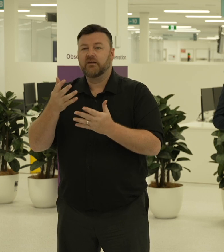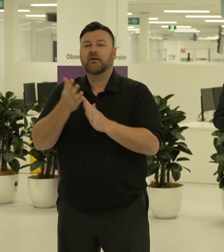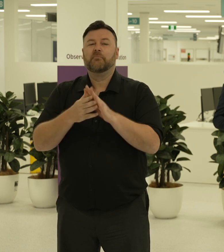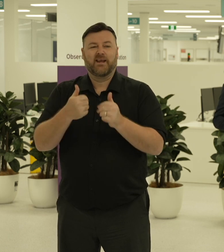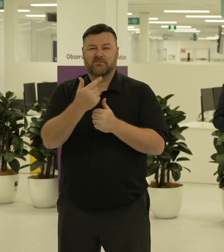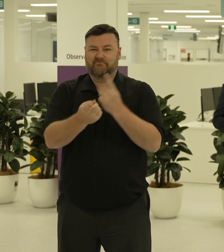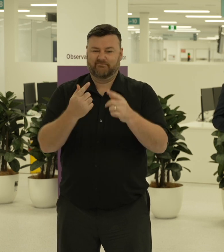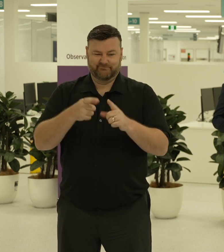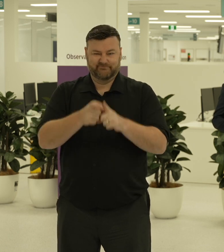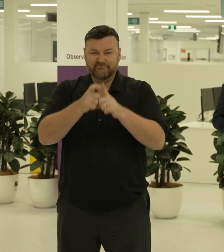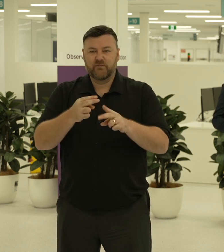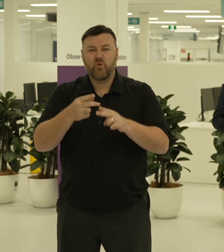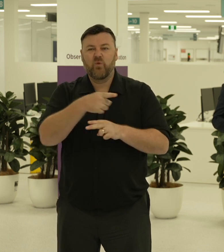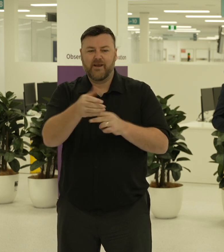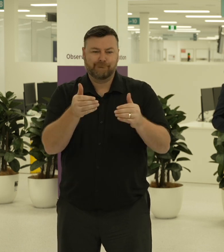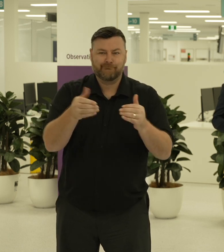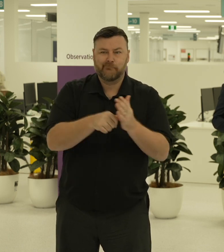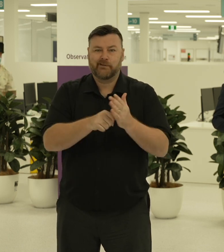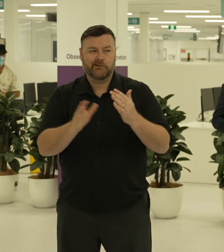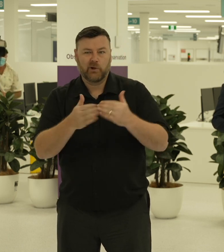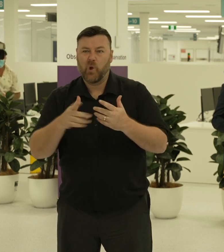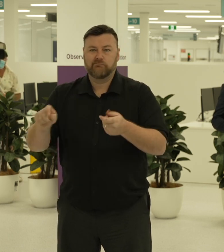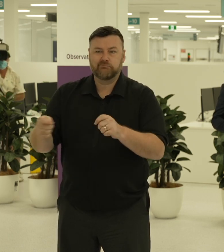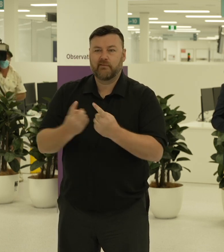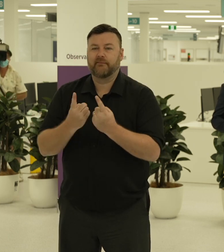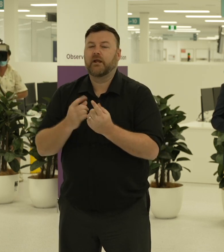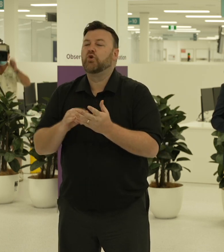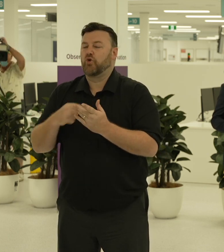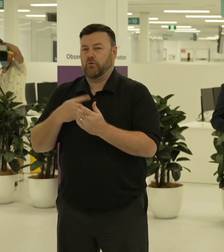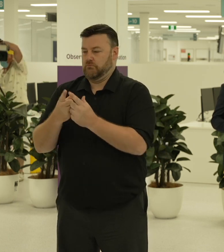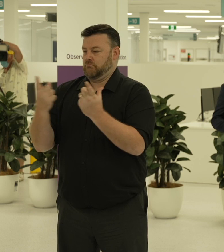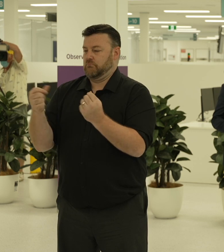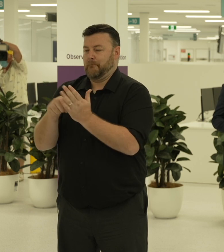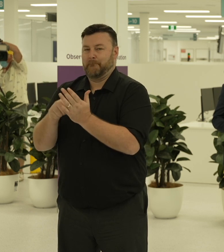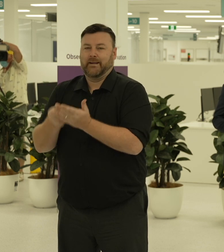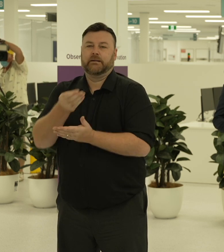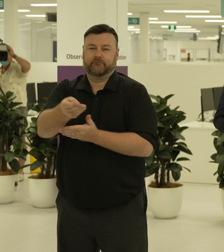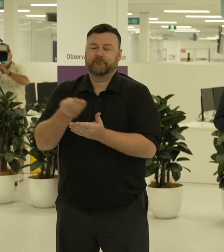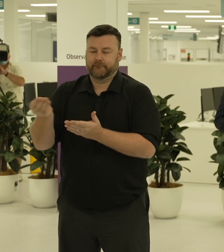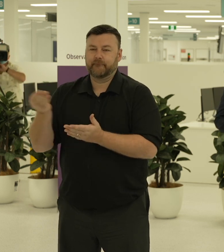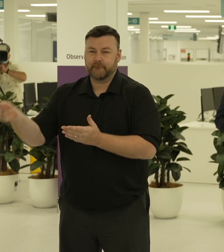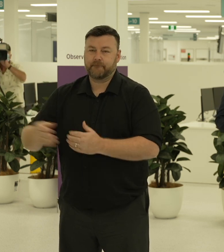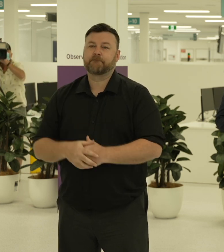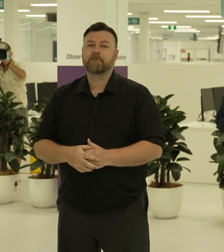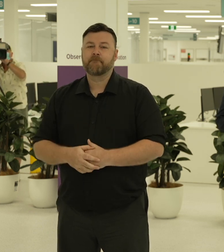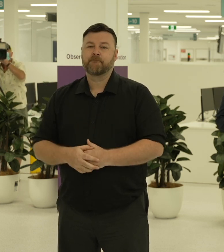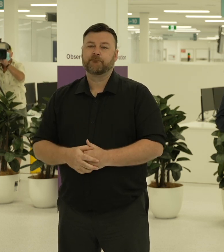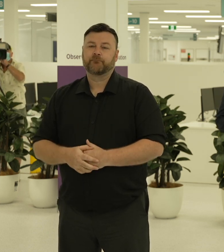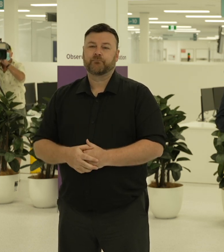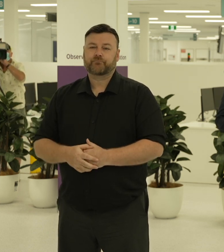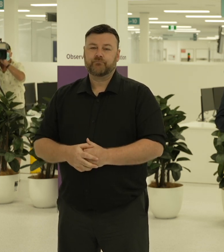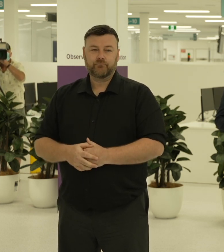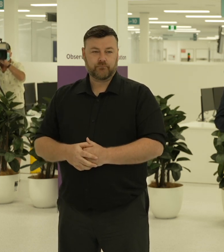which will be available through your Service New South Wales app, which no doubt Minister Dominello will tell us all how to do it. But